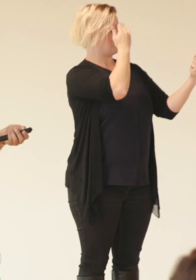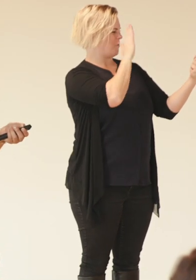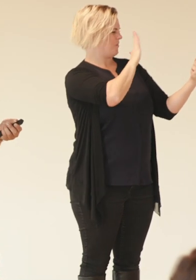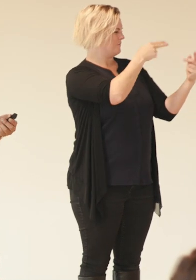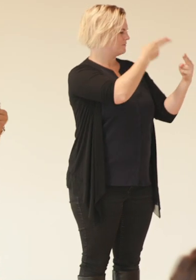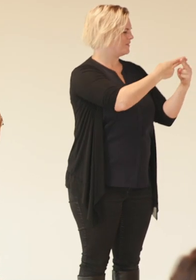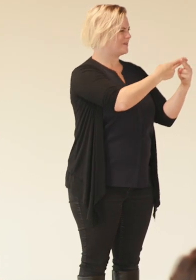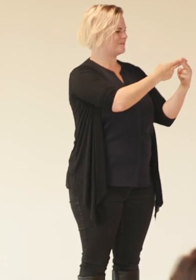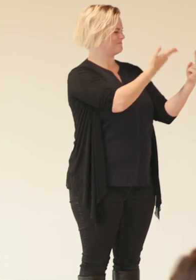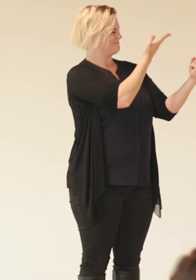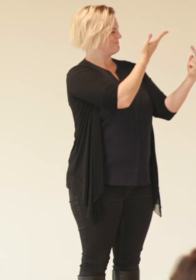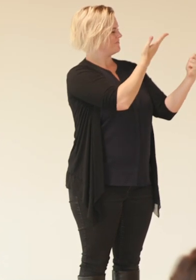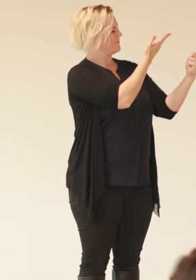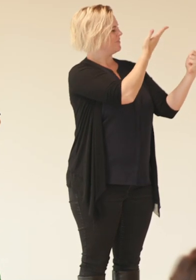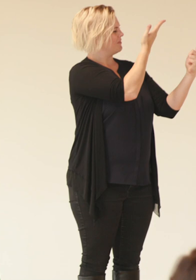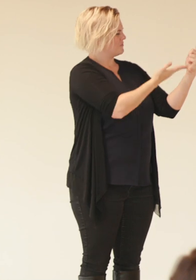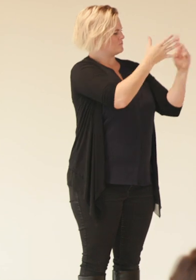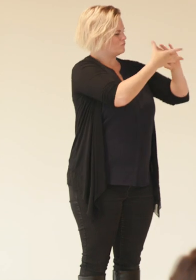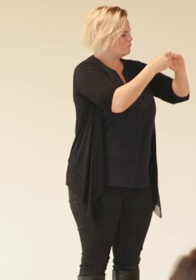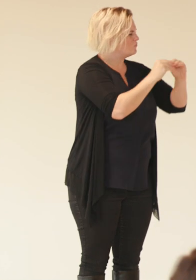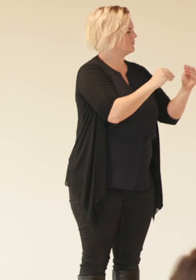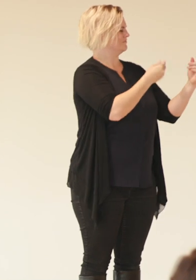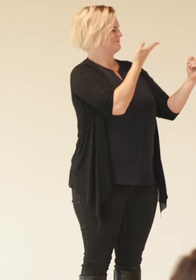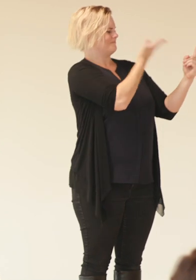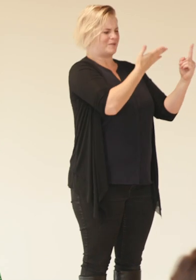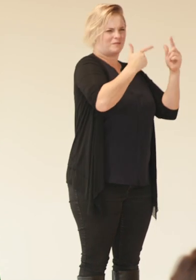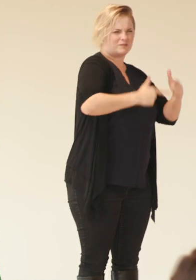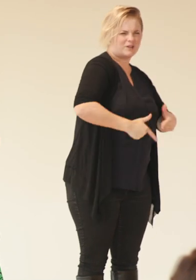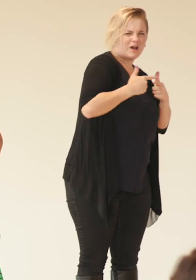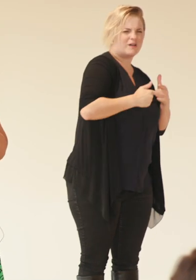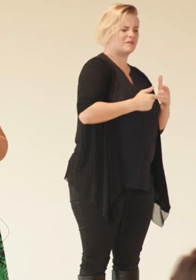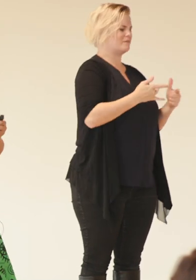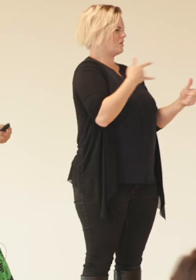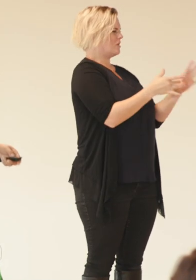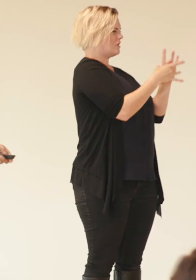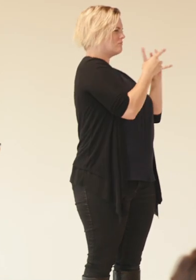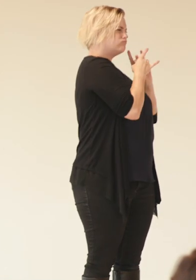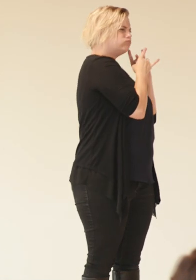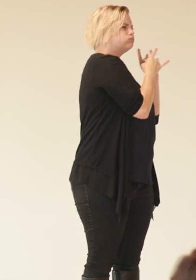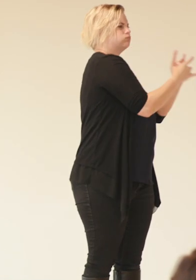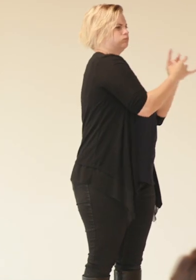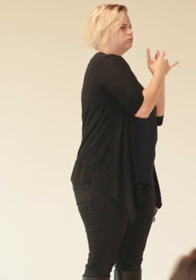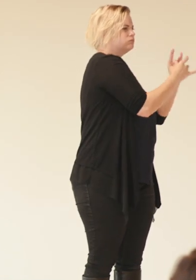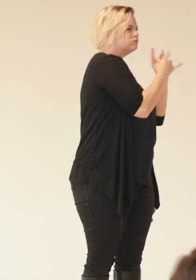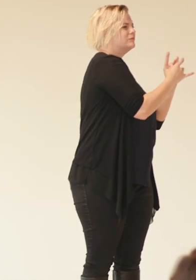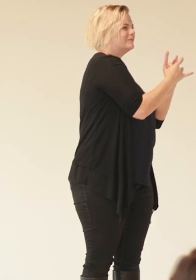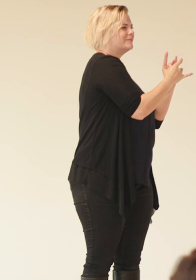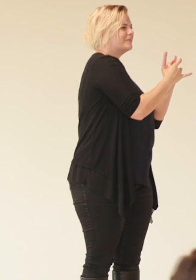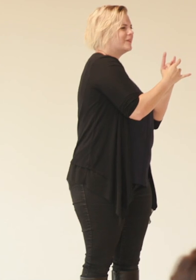and their lives, and you connect with them in a different way. And I'm like, I feel like everybody needs to know your